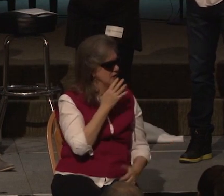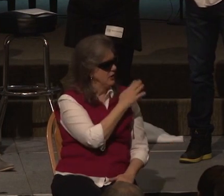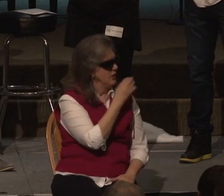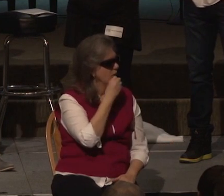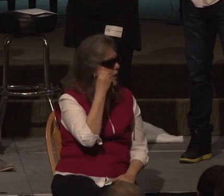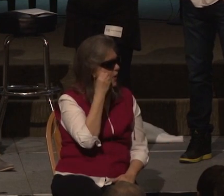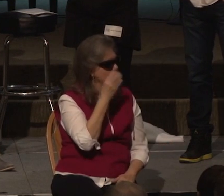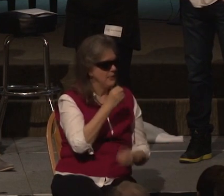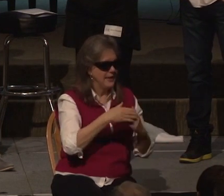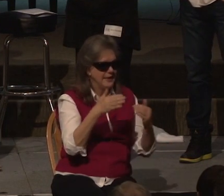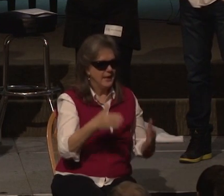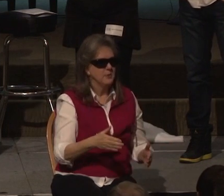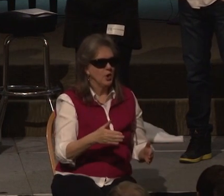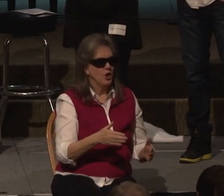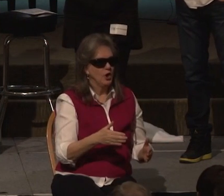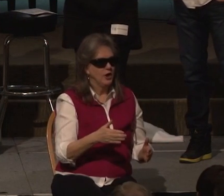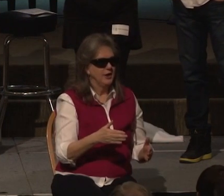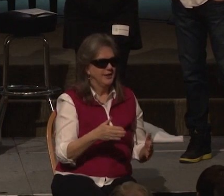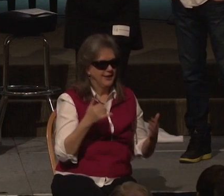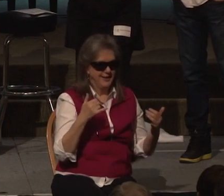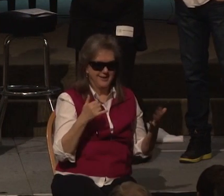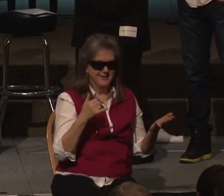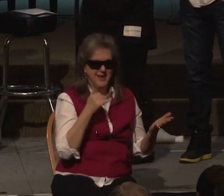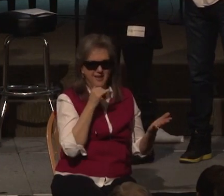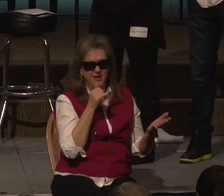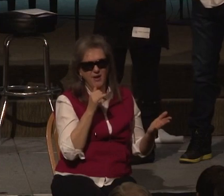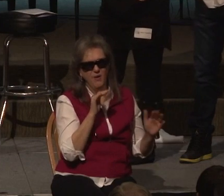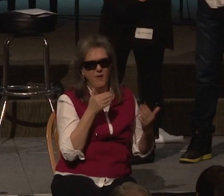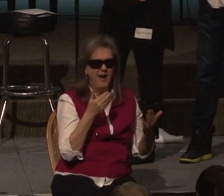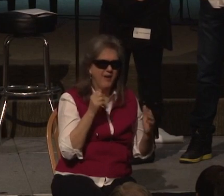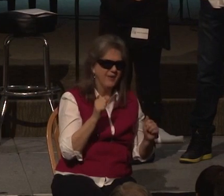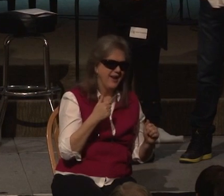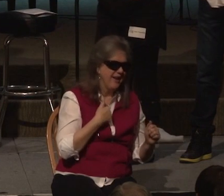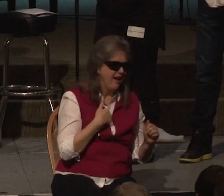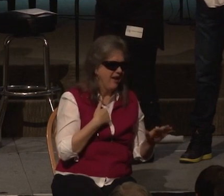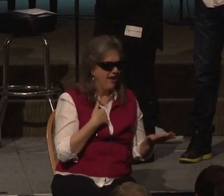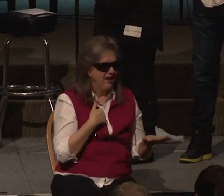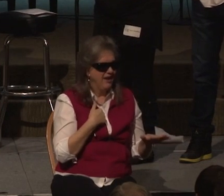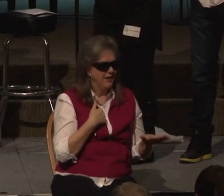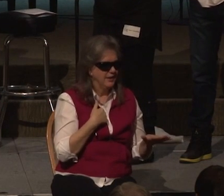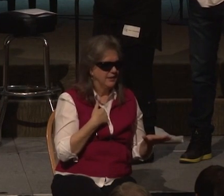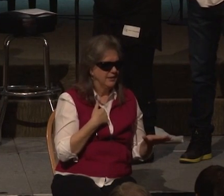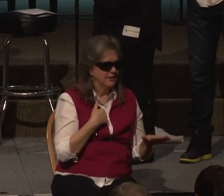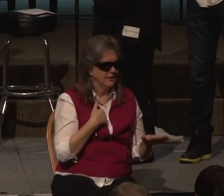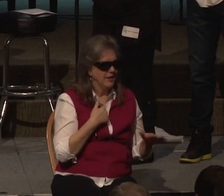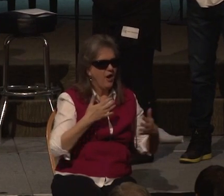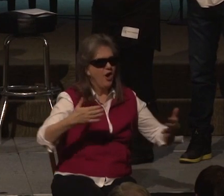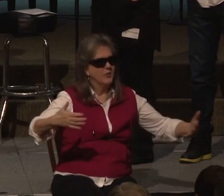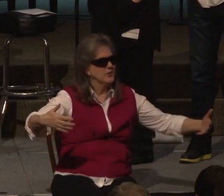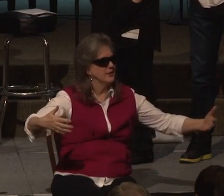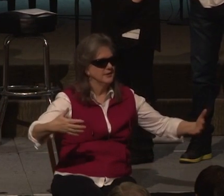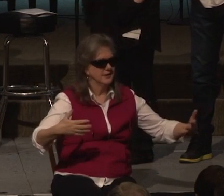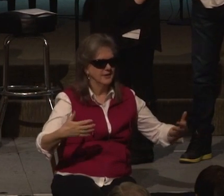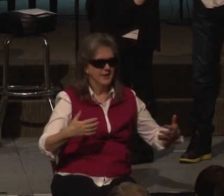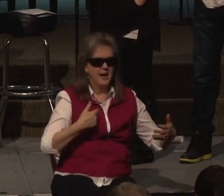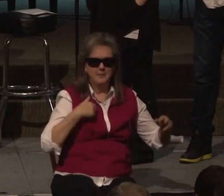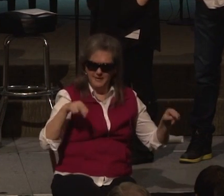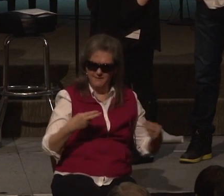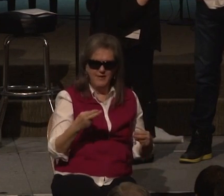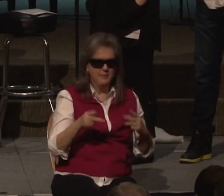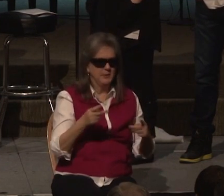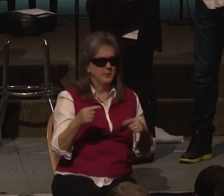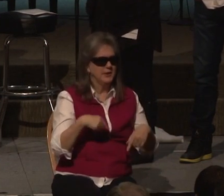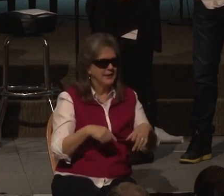your neighborhood as not this daunting, oh, how can I, or I need to arms reach. No, but saying, I'm going to invite people